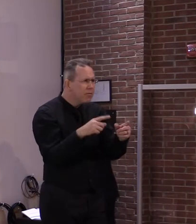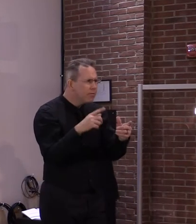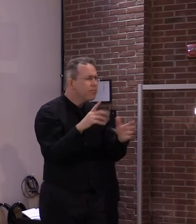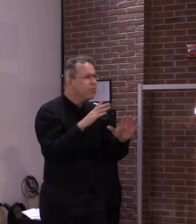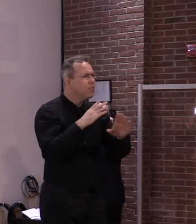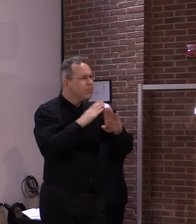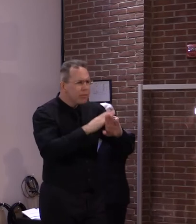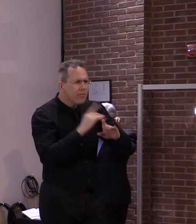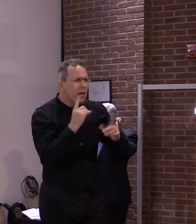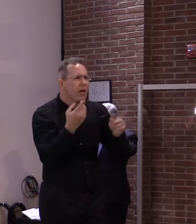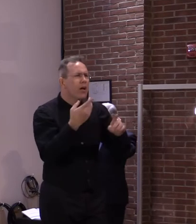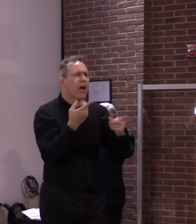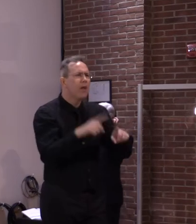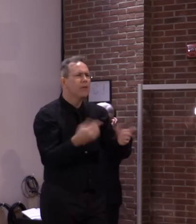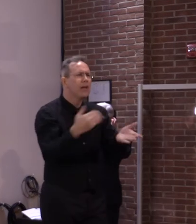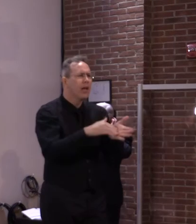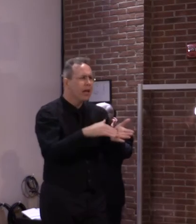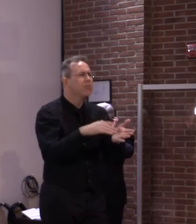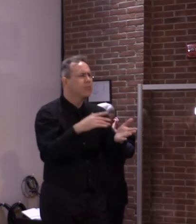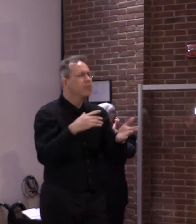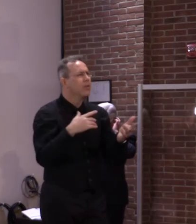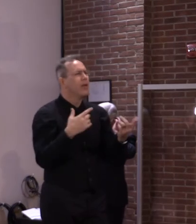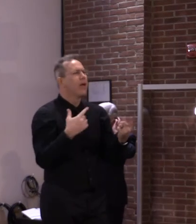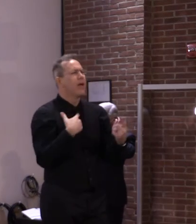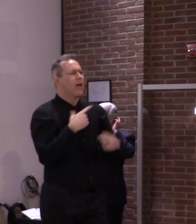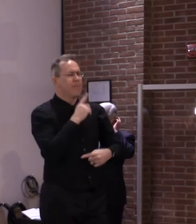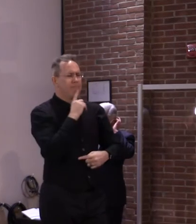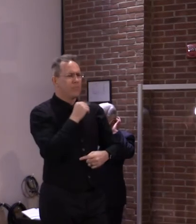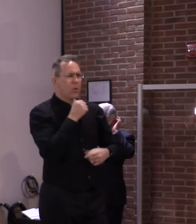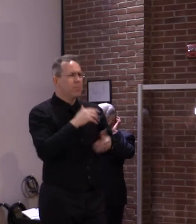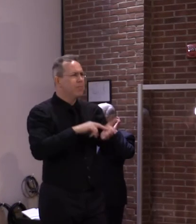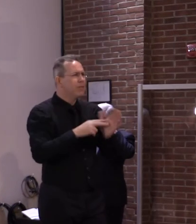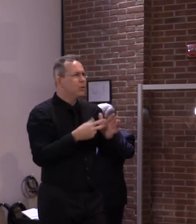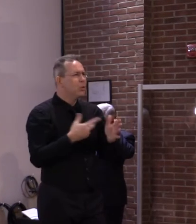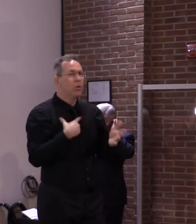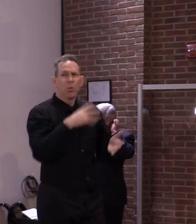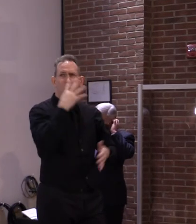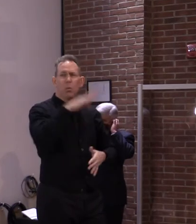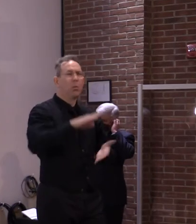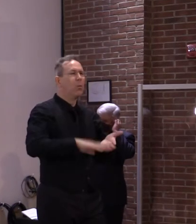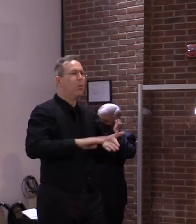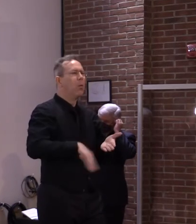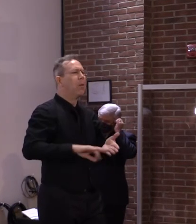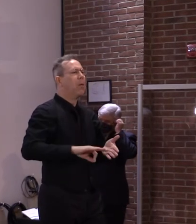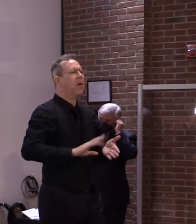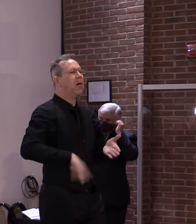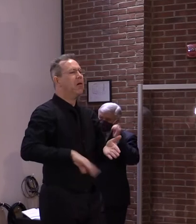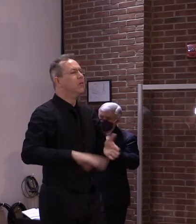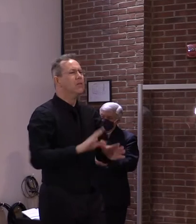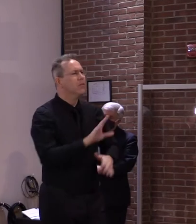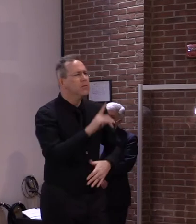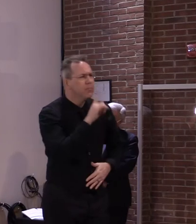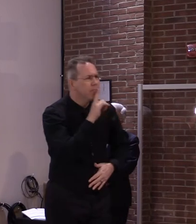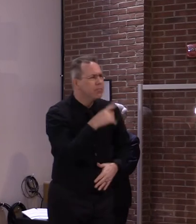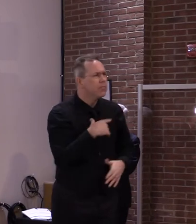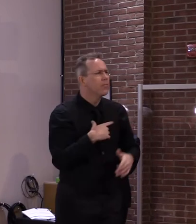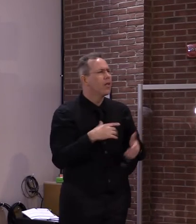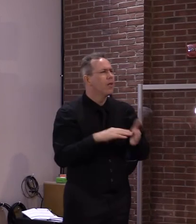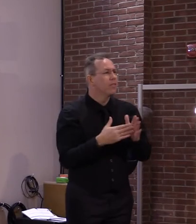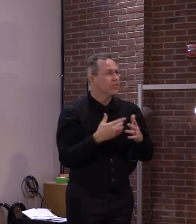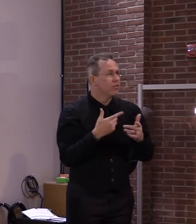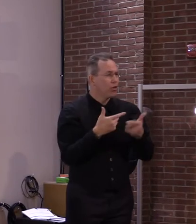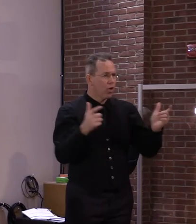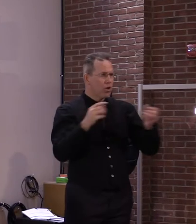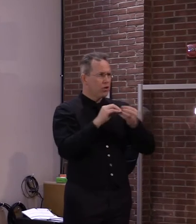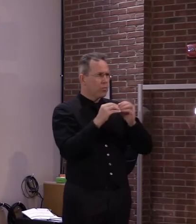again not to make excuses at all but we're dealing with large number of 1099s that we have never done